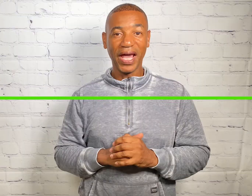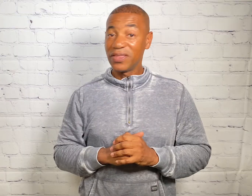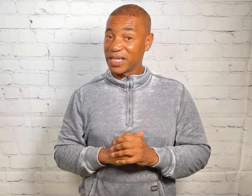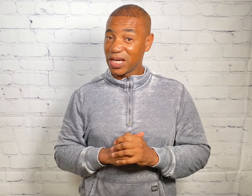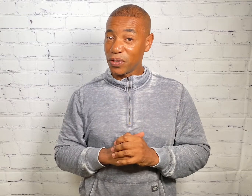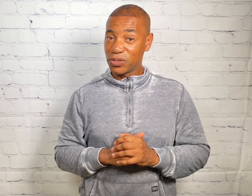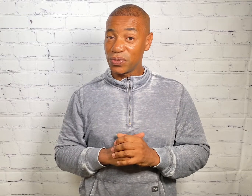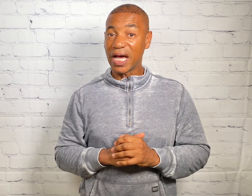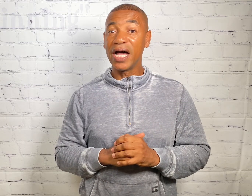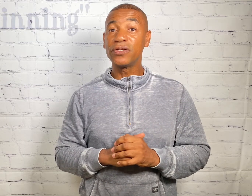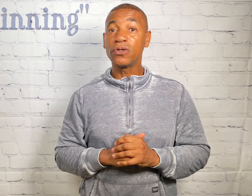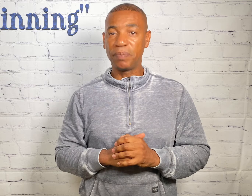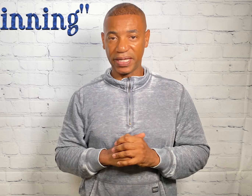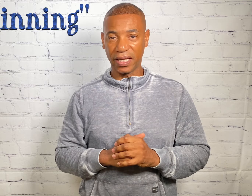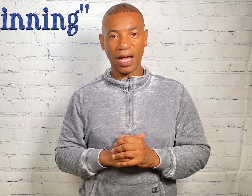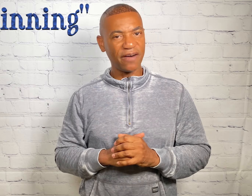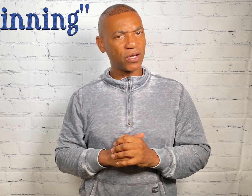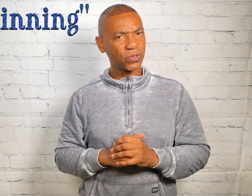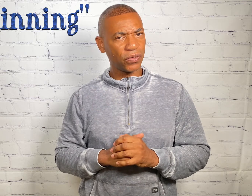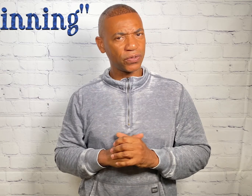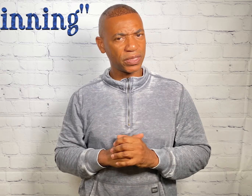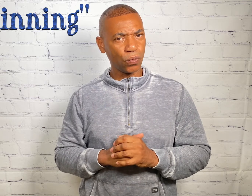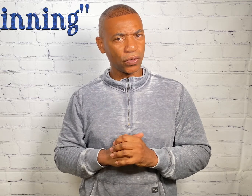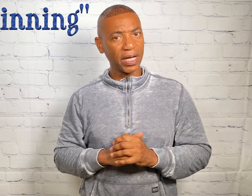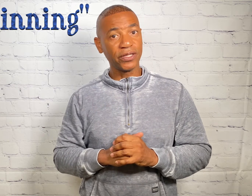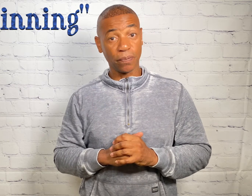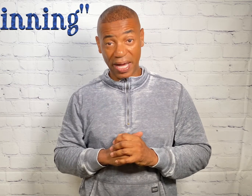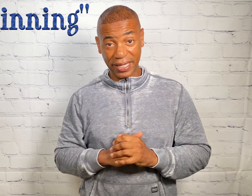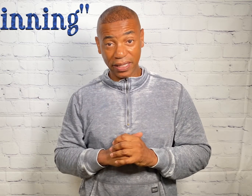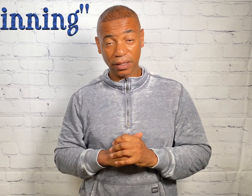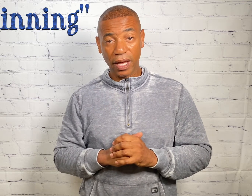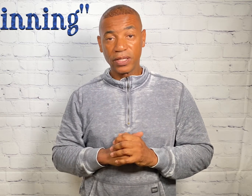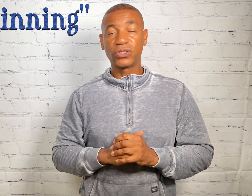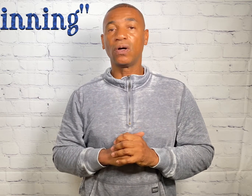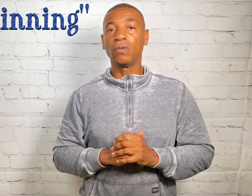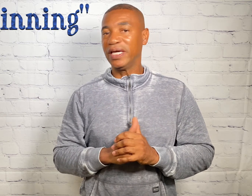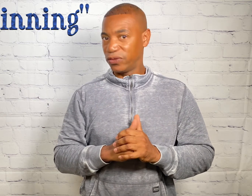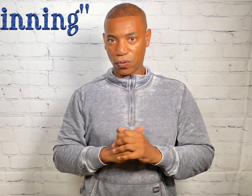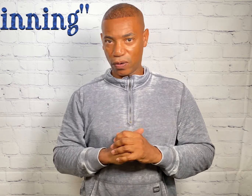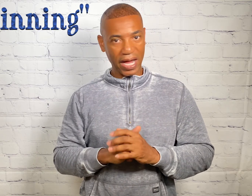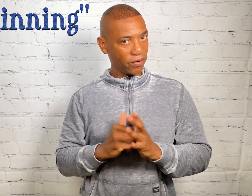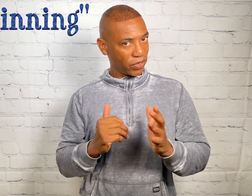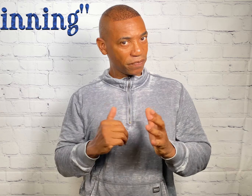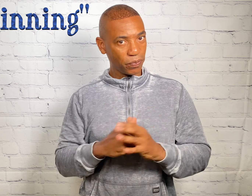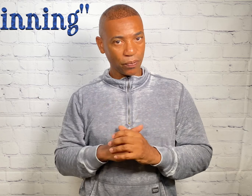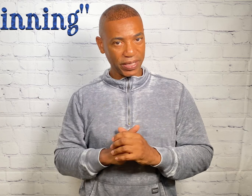The next sign we're going to do is underpinning. I've also heard the word underpining. So either or, however you're comfortable in pronouncing